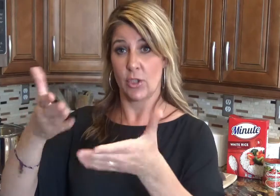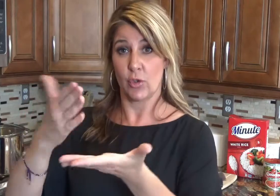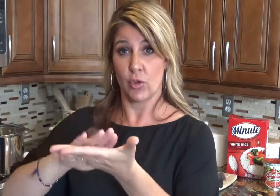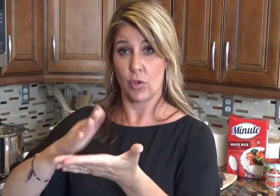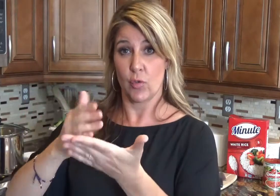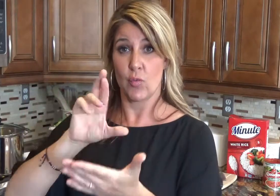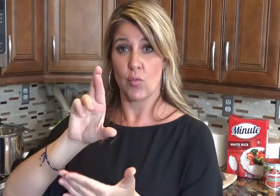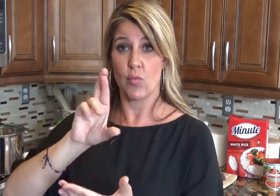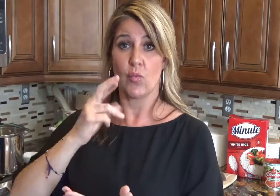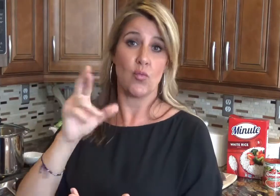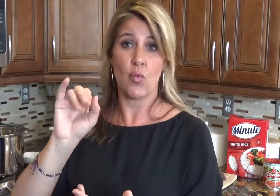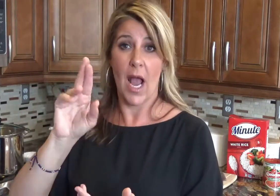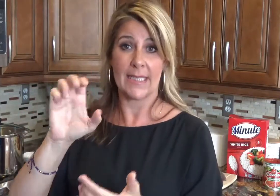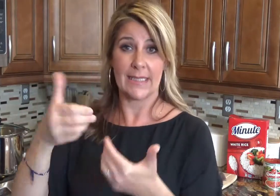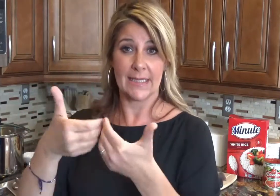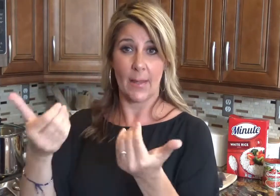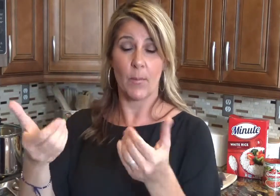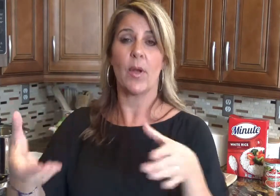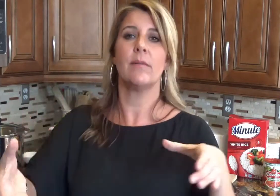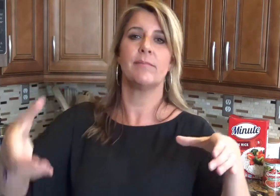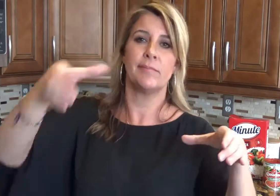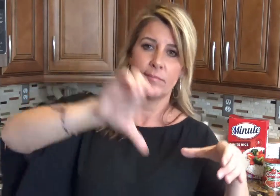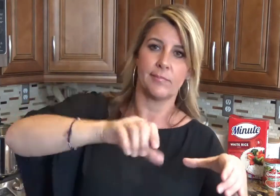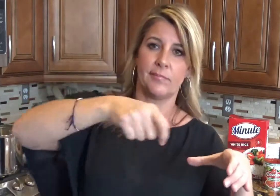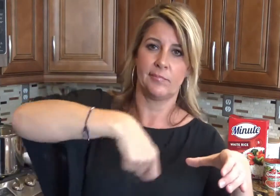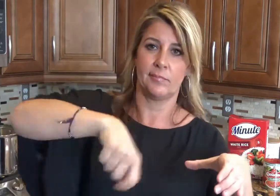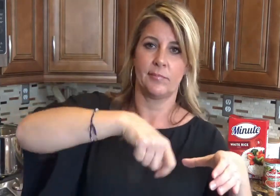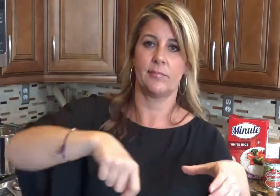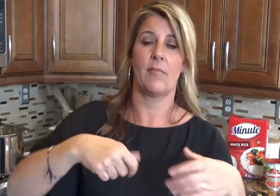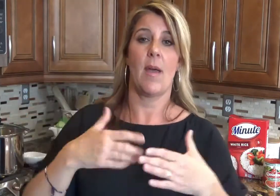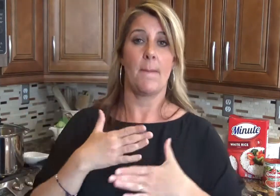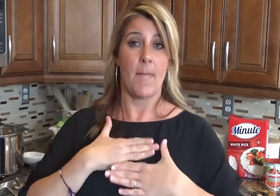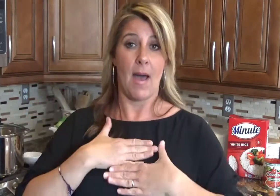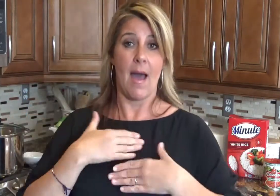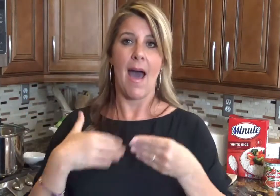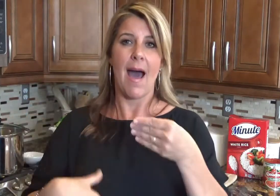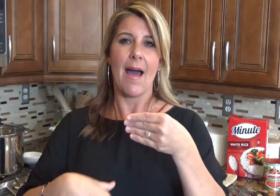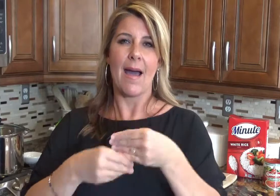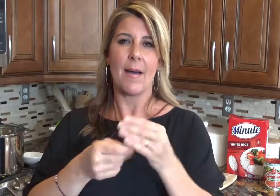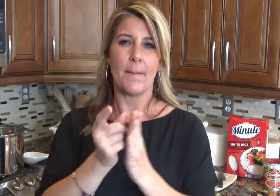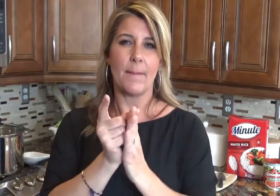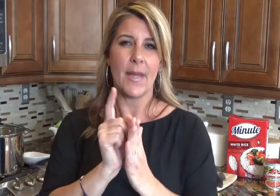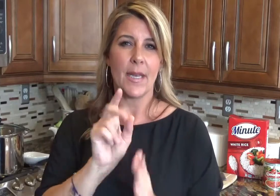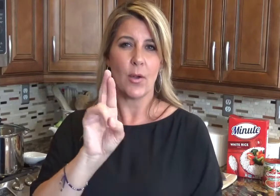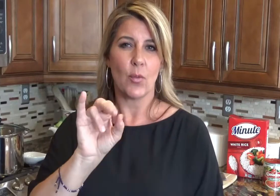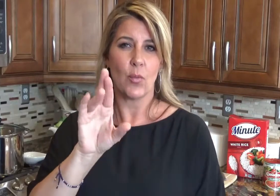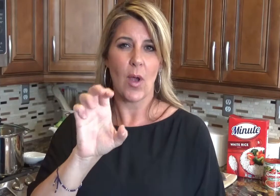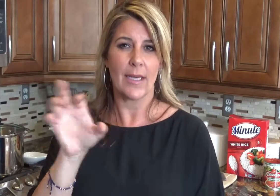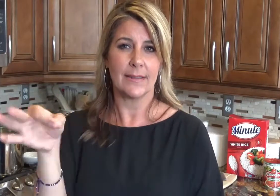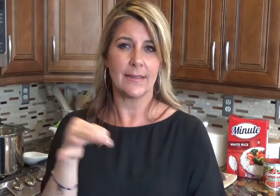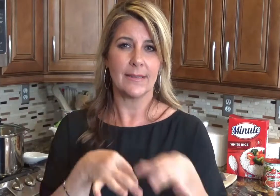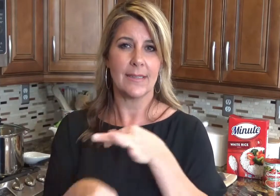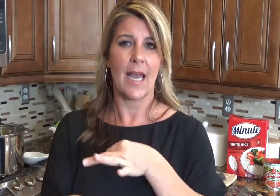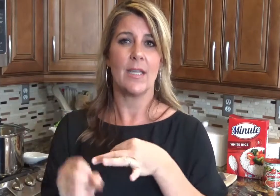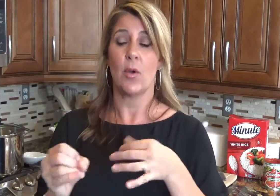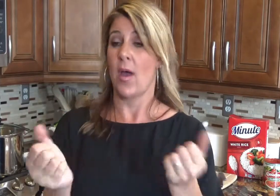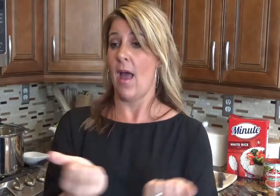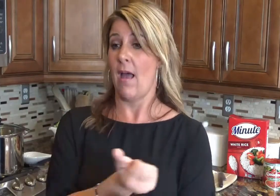she would cook her rice separately, and then once the rice was done, she would just mix it into the pot. But I decided to just use instead